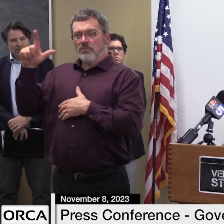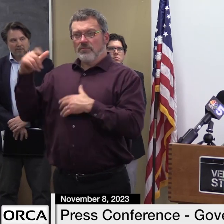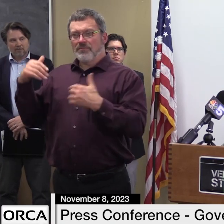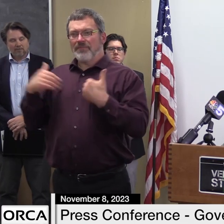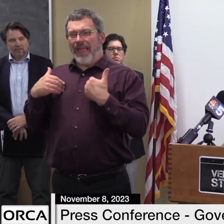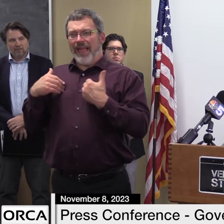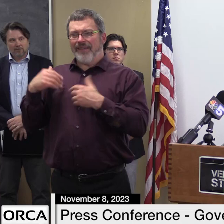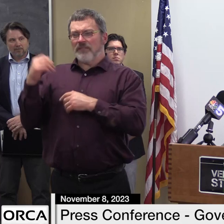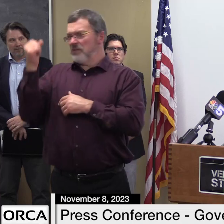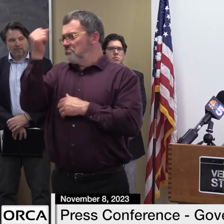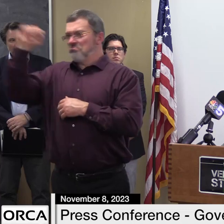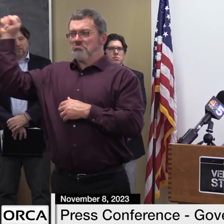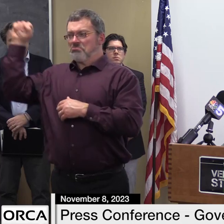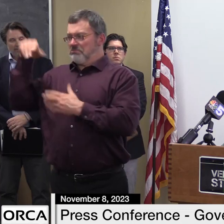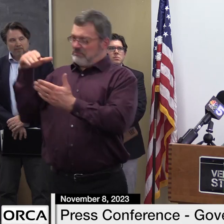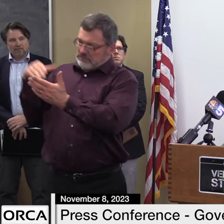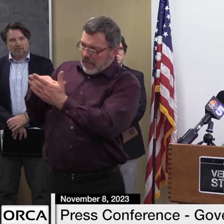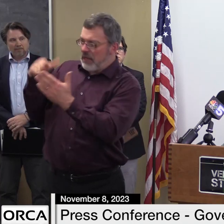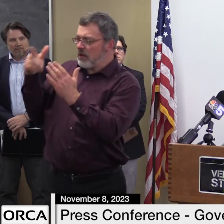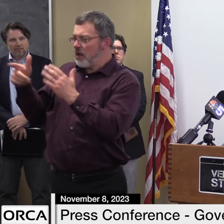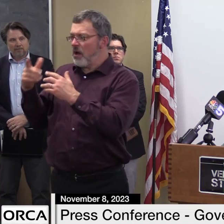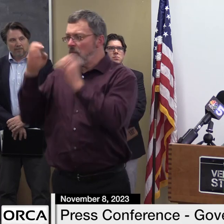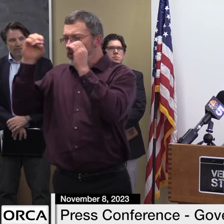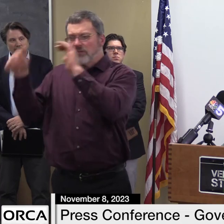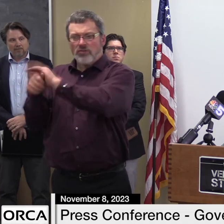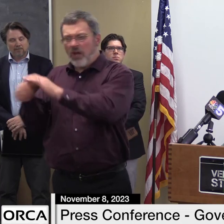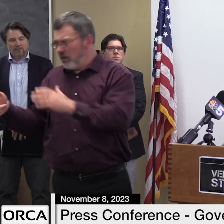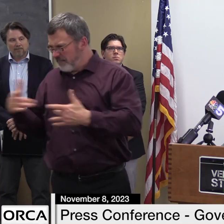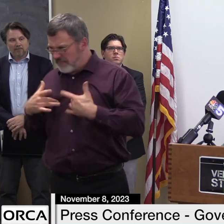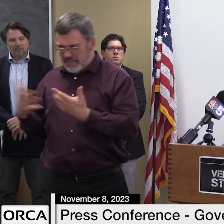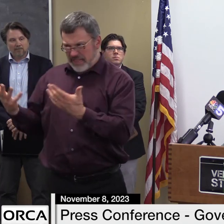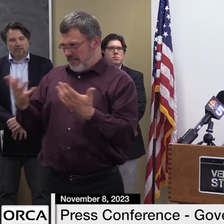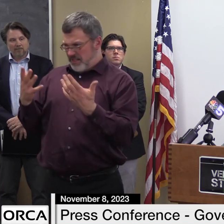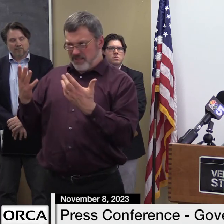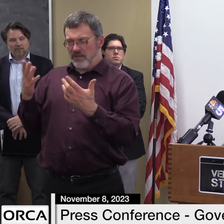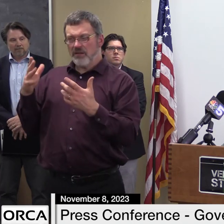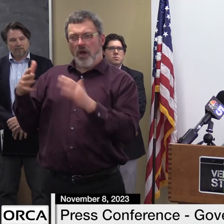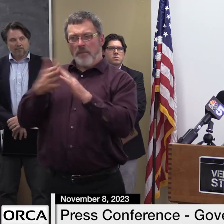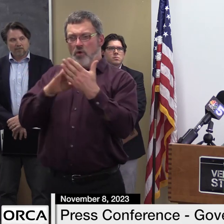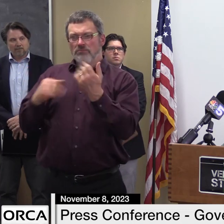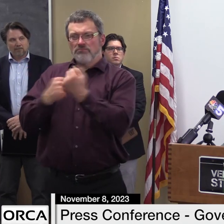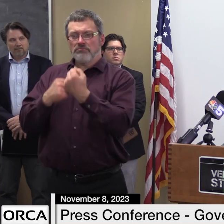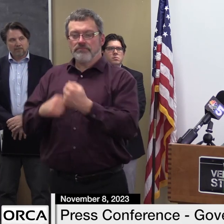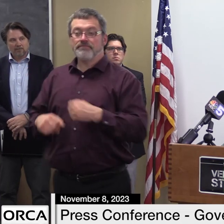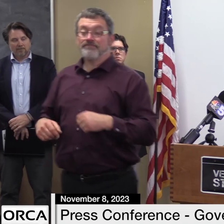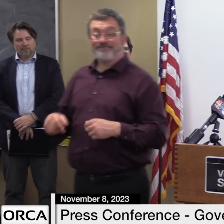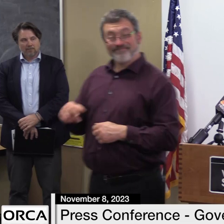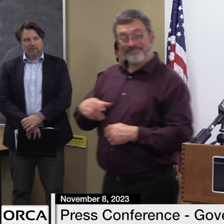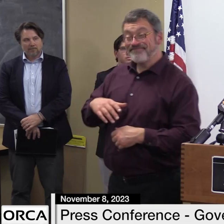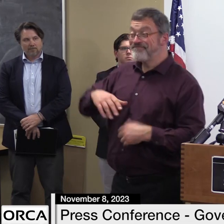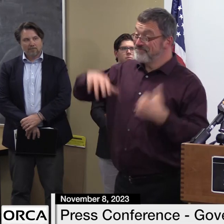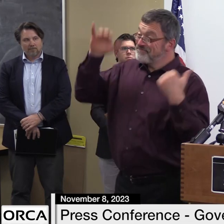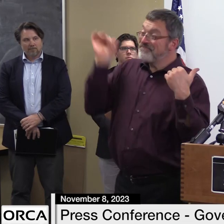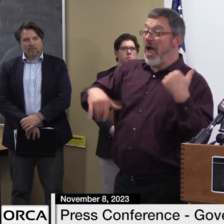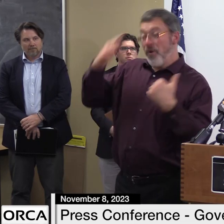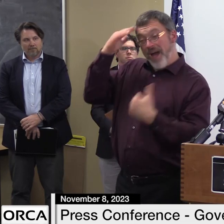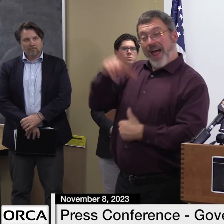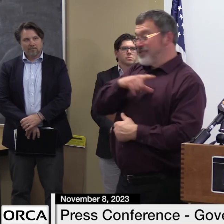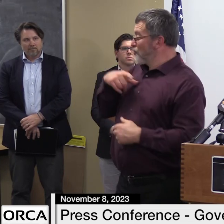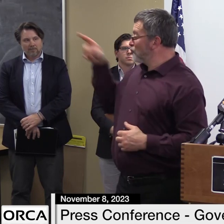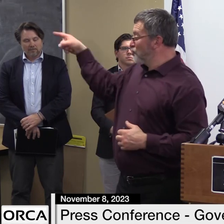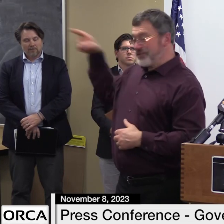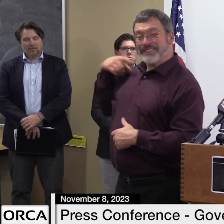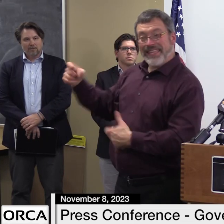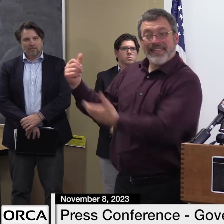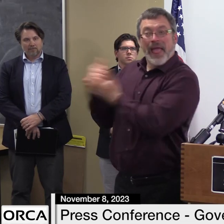Well, again, that's why we need some assistance from the legislature. We have to think bold here. We're going to need regulatory reform